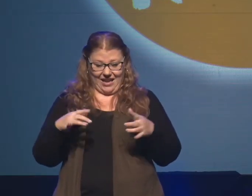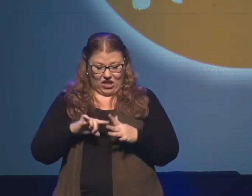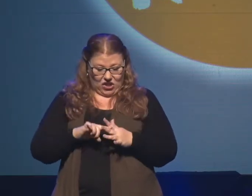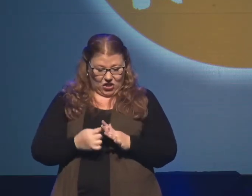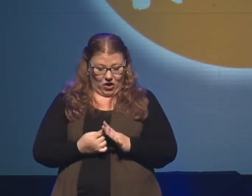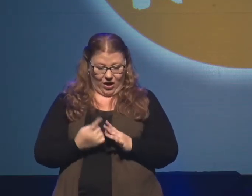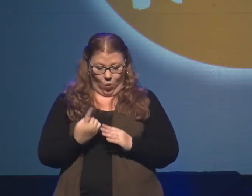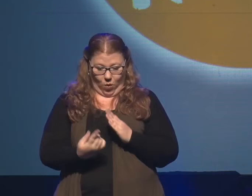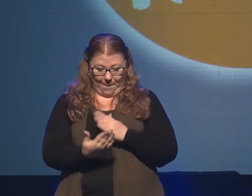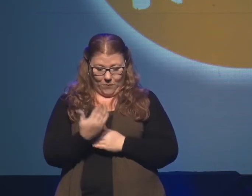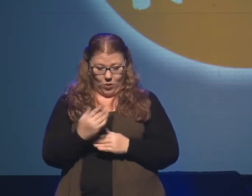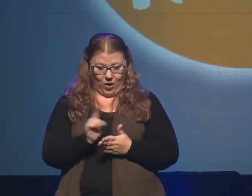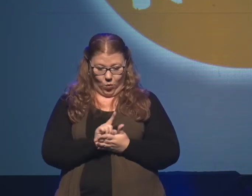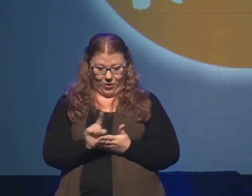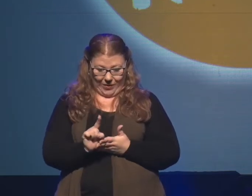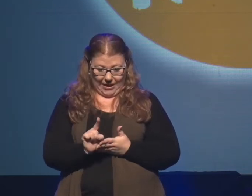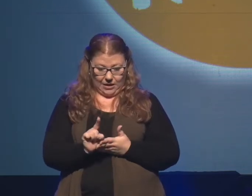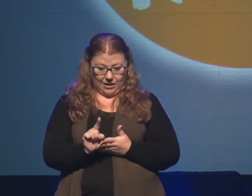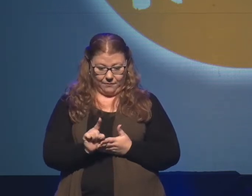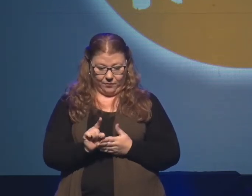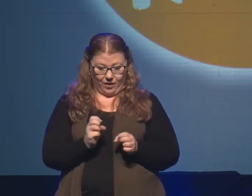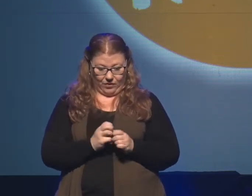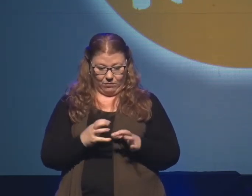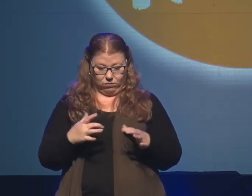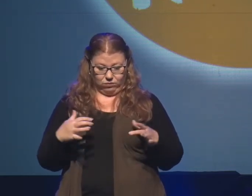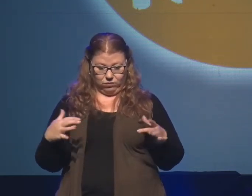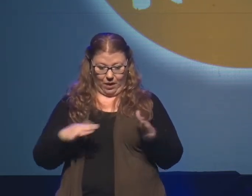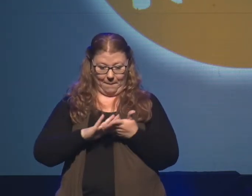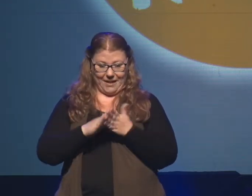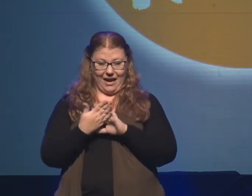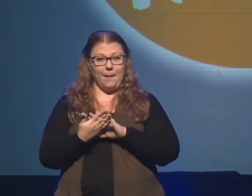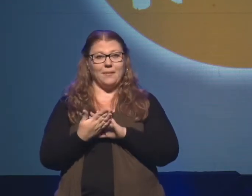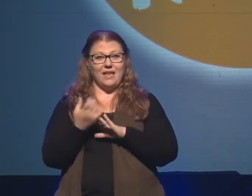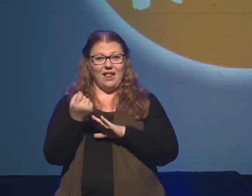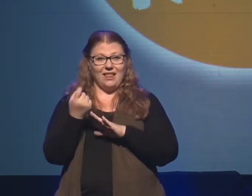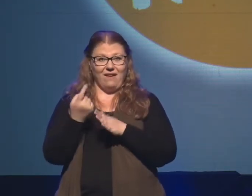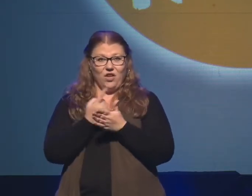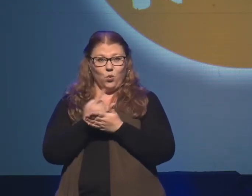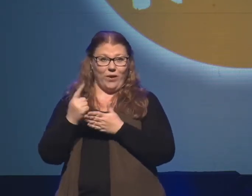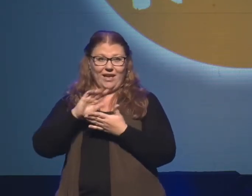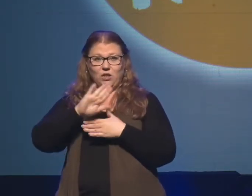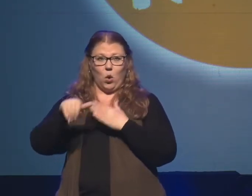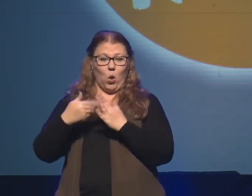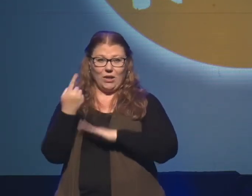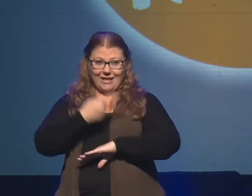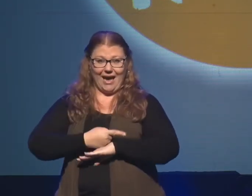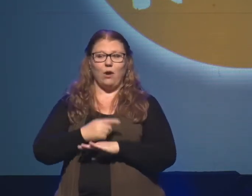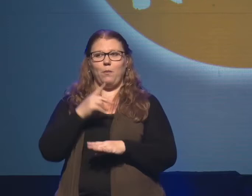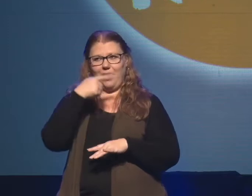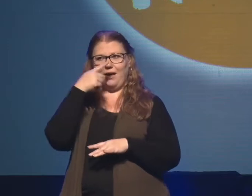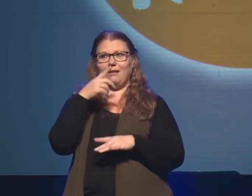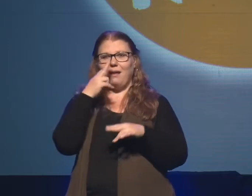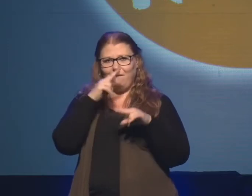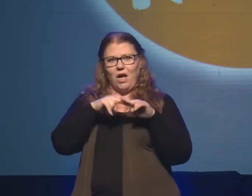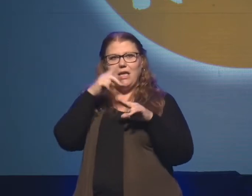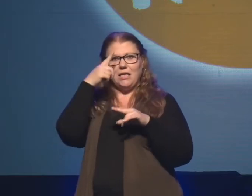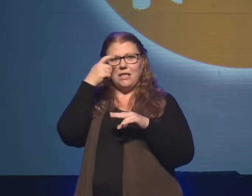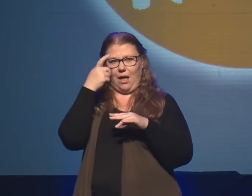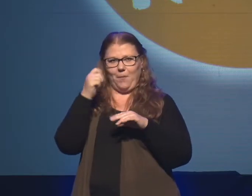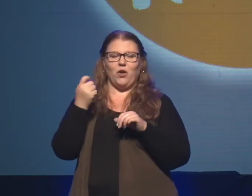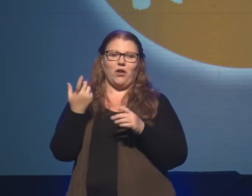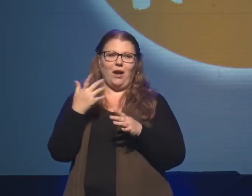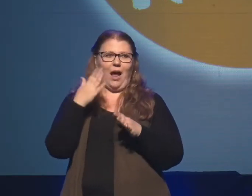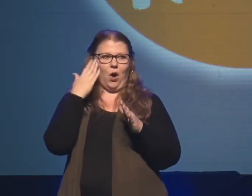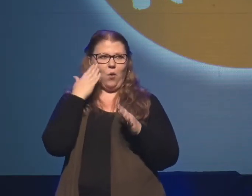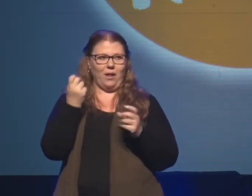one morning, one week, to 11 weeks all day. That's what we're going to be doing. So it's going to be a fun summer around here. I hope a lot of things